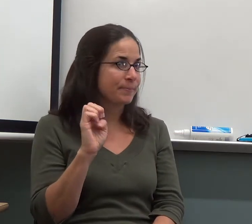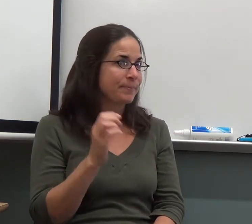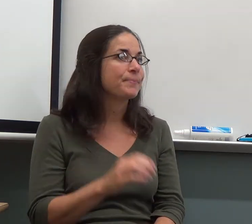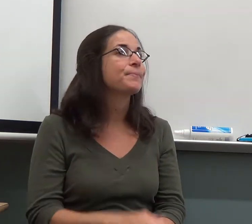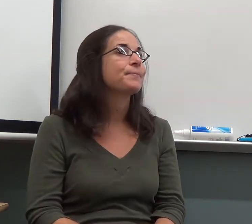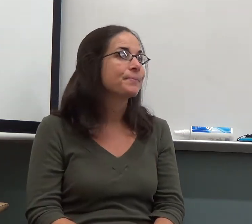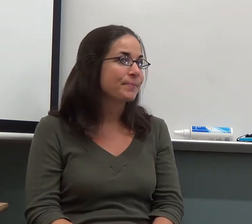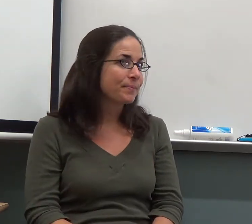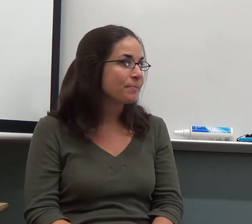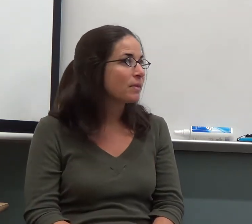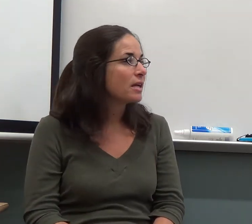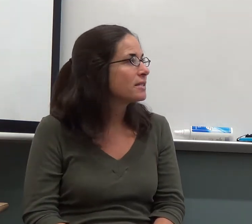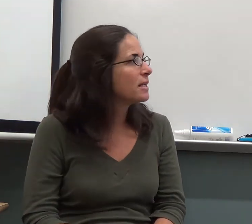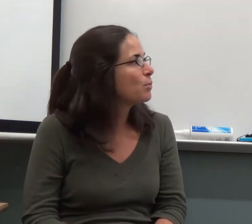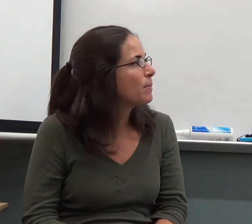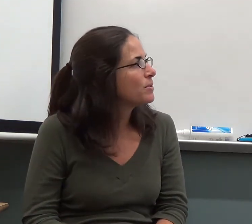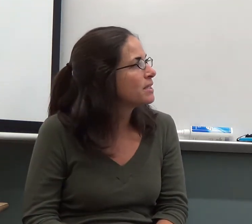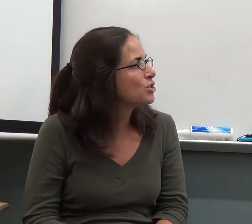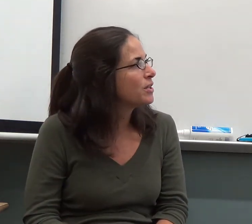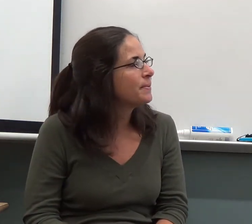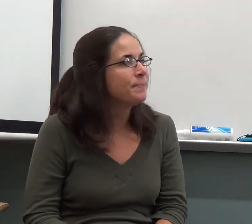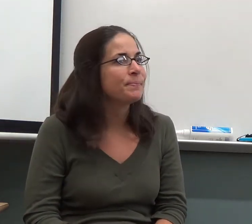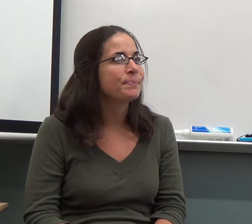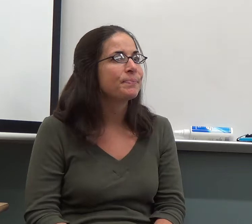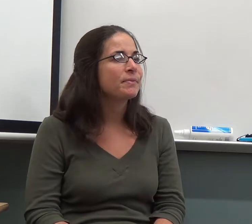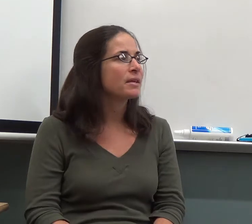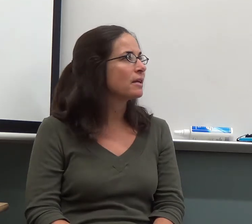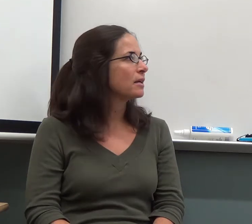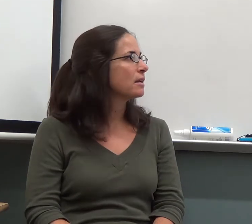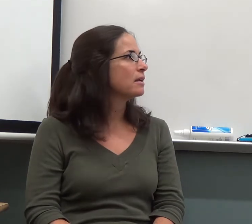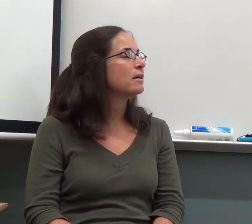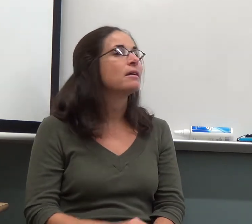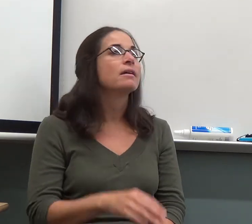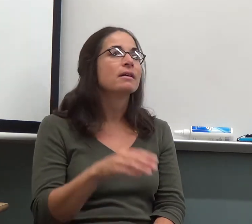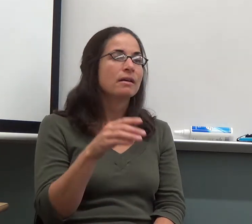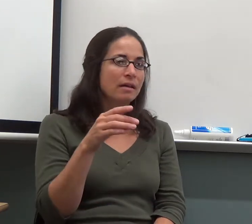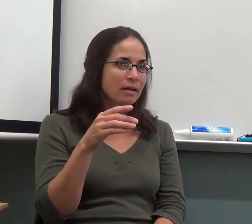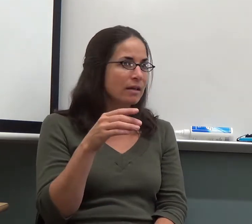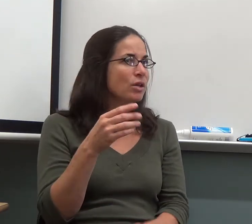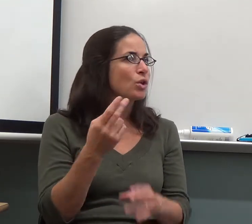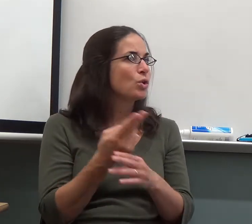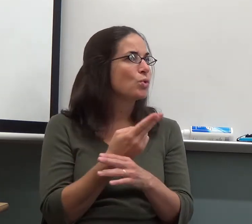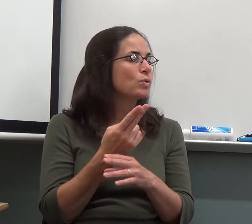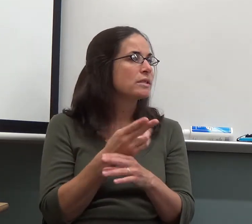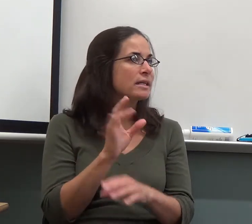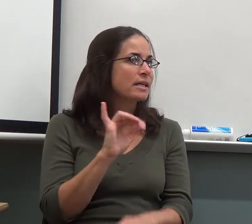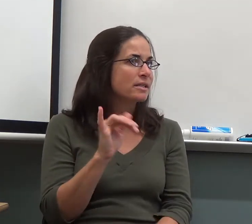Difficult to start. So this is what we call a verb phrase, but right, being used as.